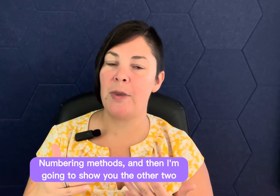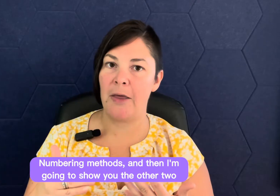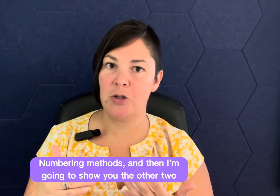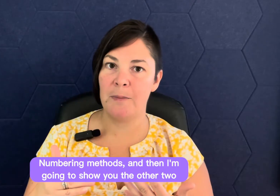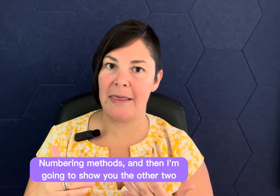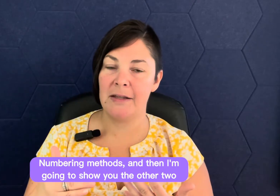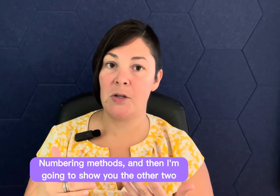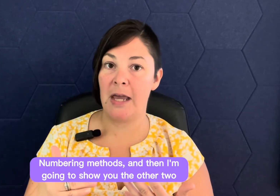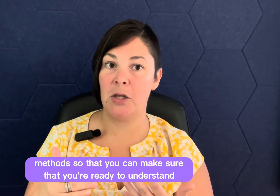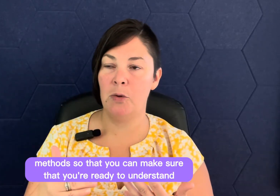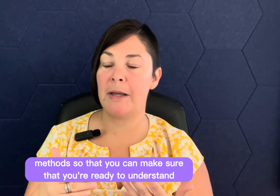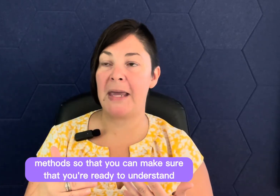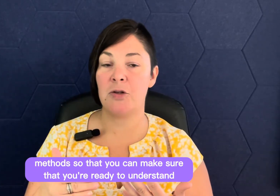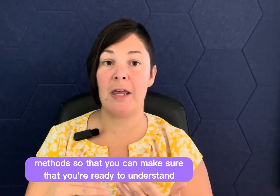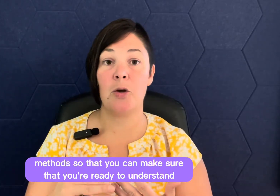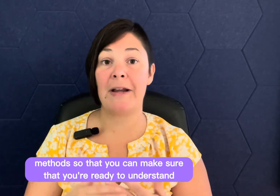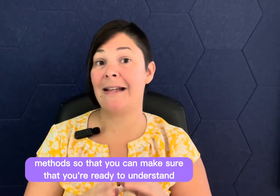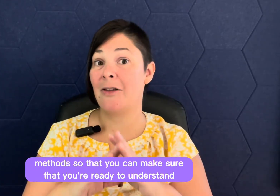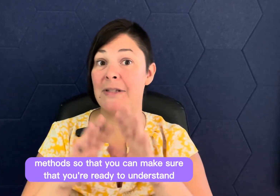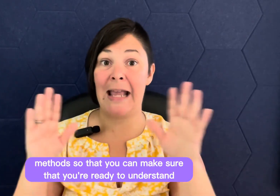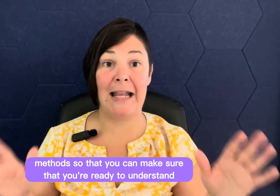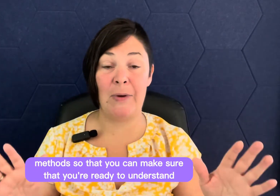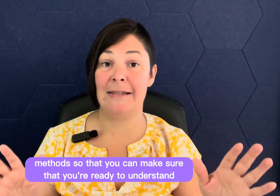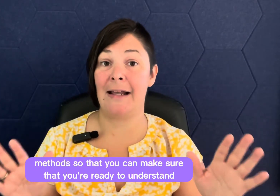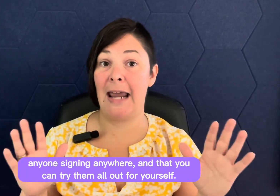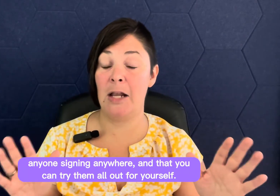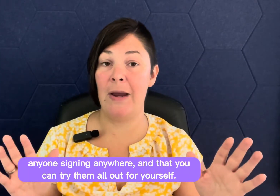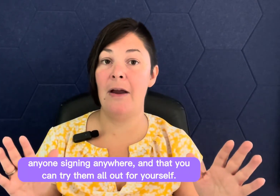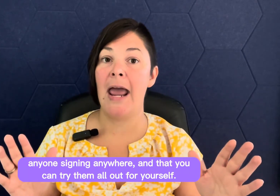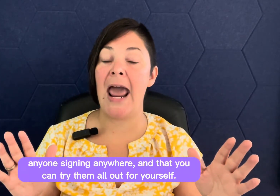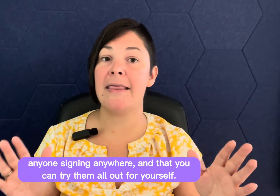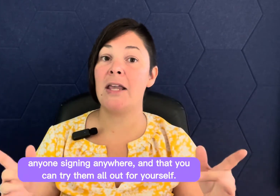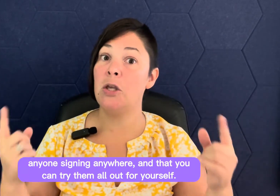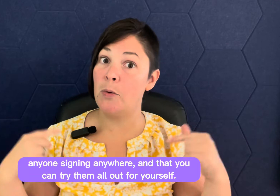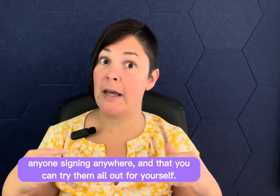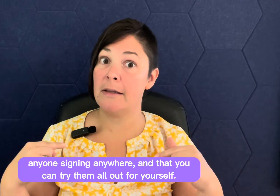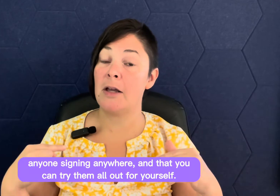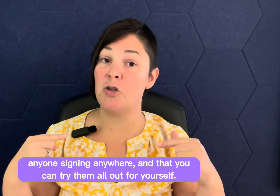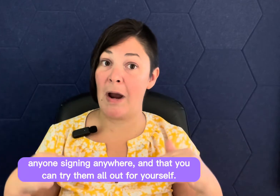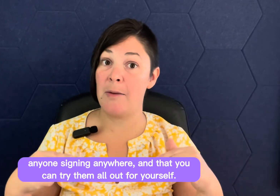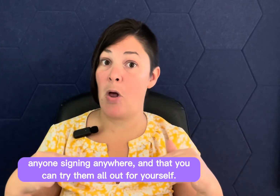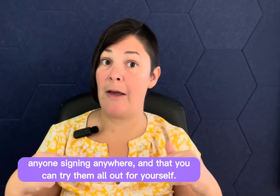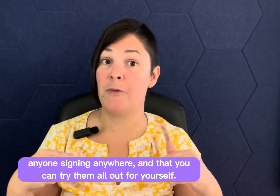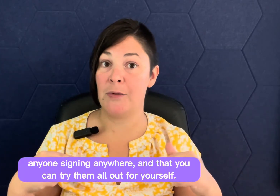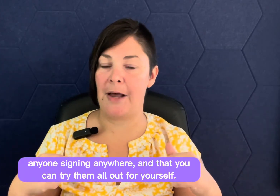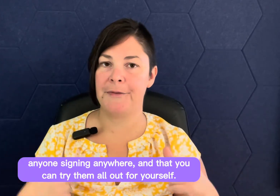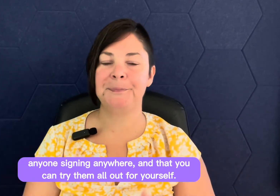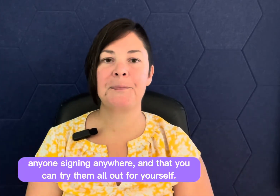the other 2 methods so that you can make sure that you're ready to understand anyone signing anywhere and that you can try them all out for yourself.